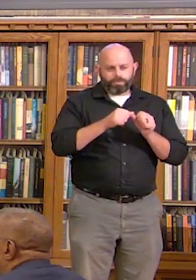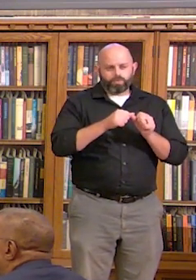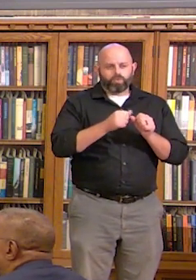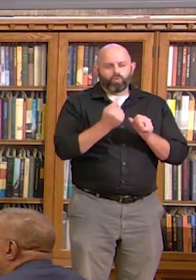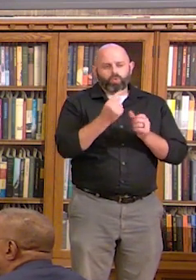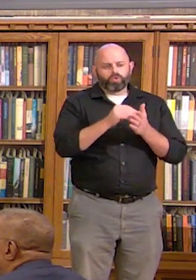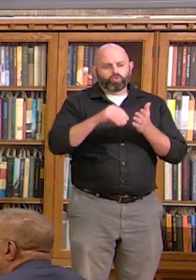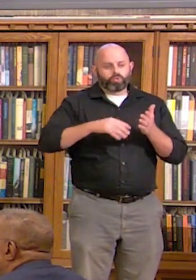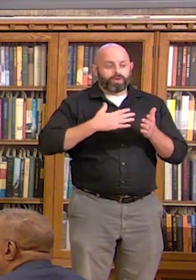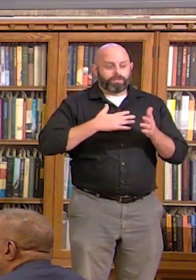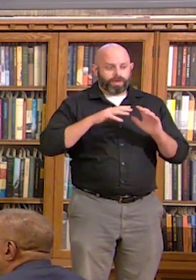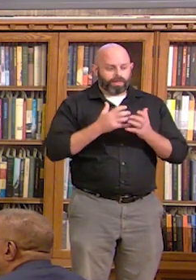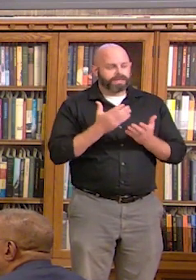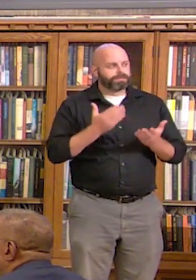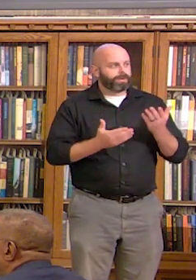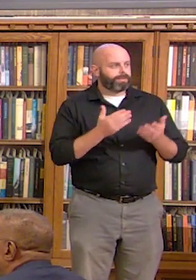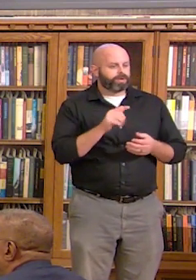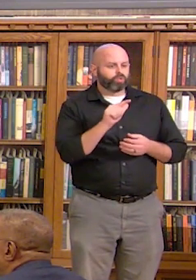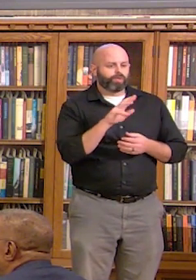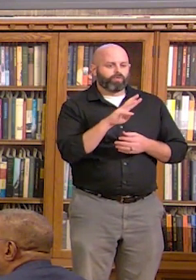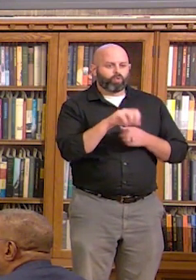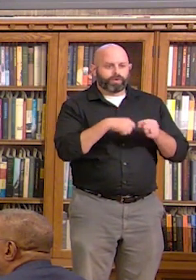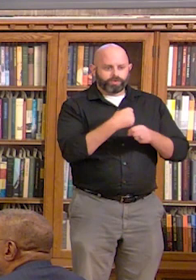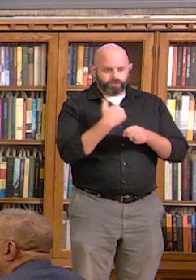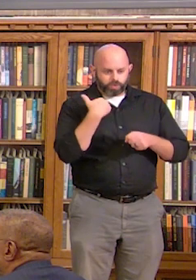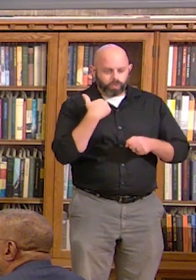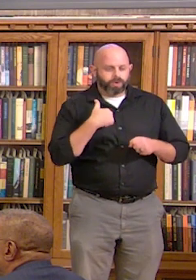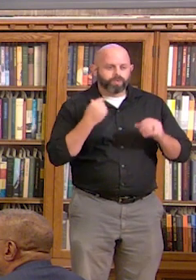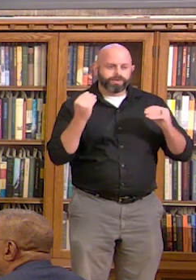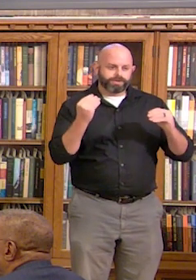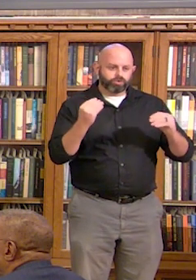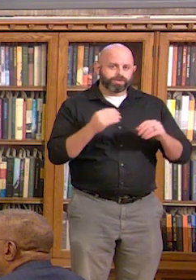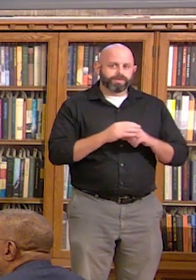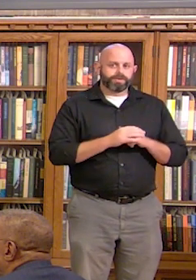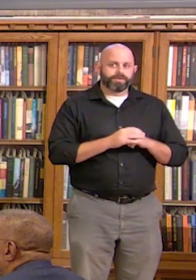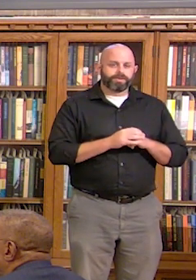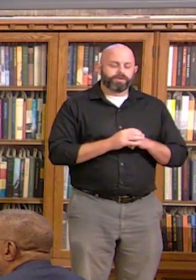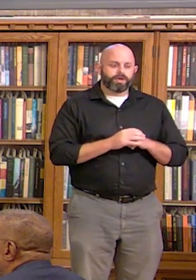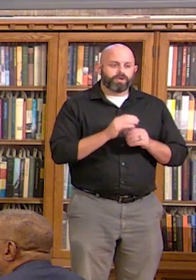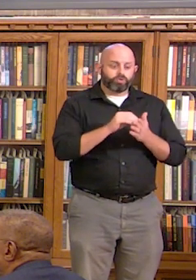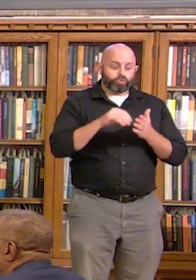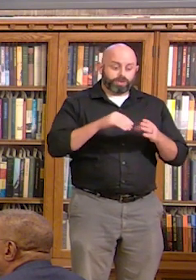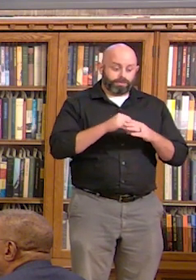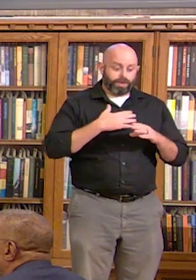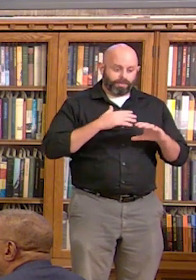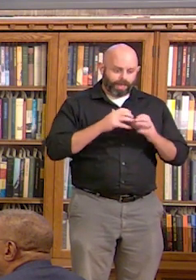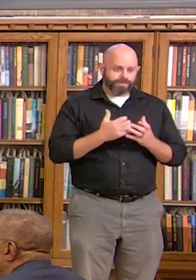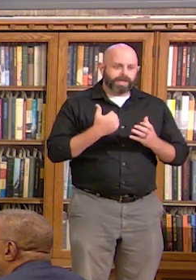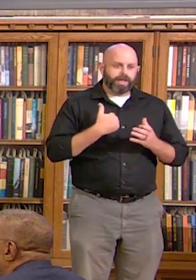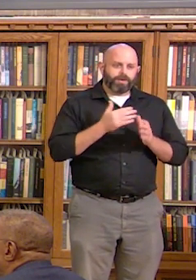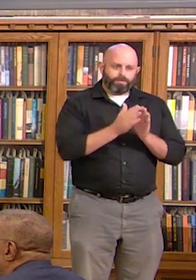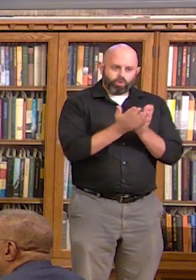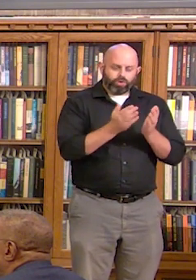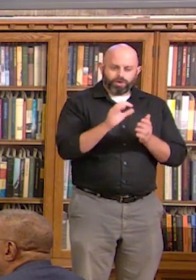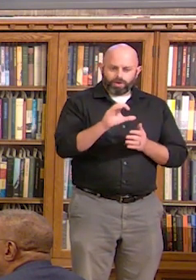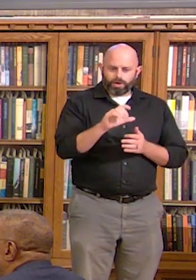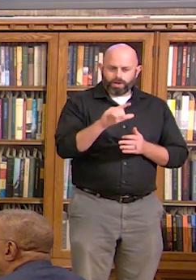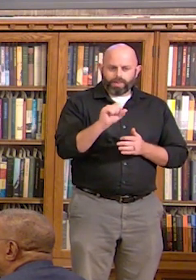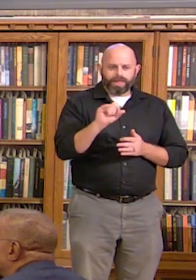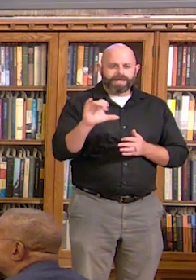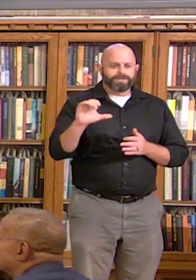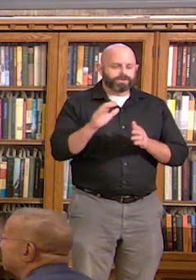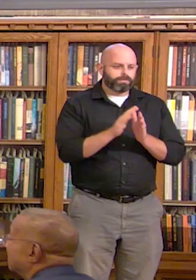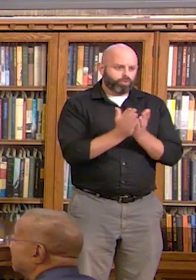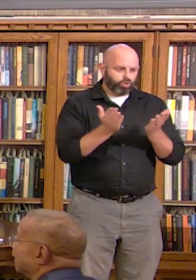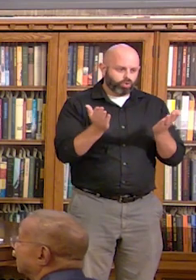student in my class maybe 24 years ago I was teaching I remember a student in my class had this book That's a classic book and at the top of